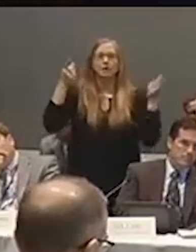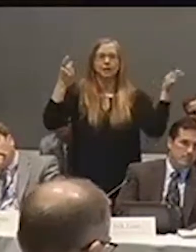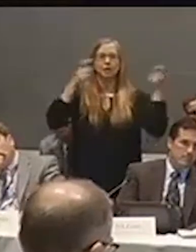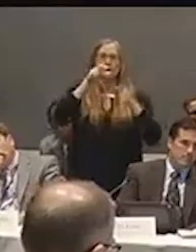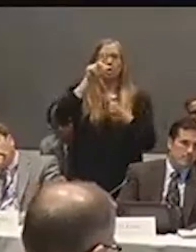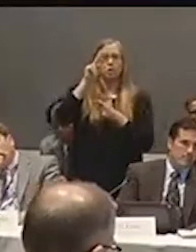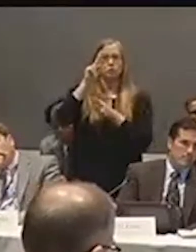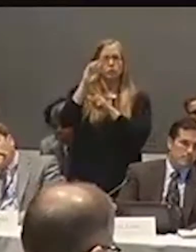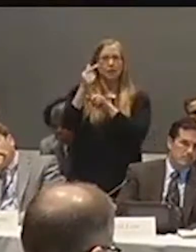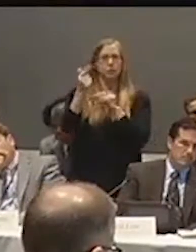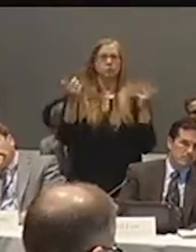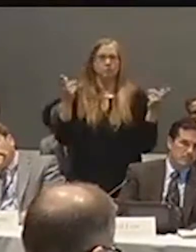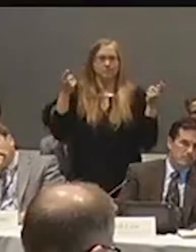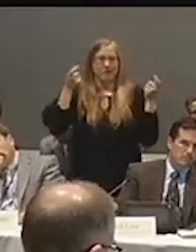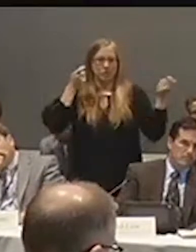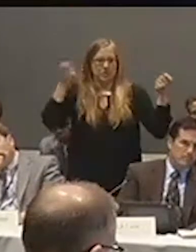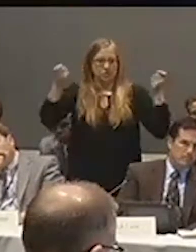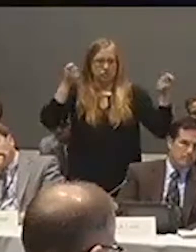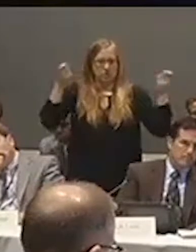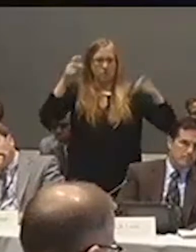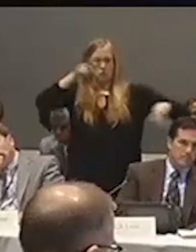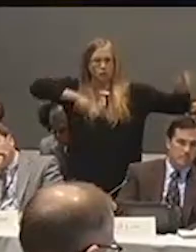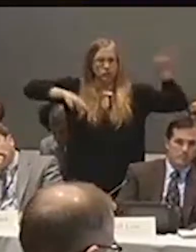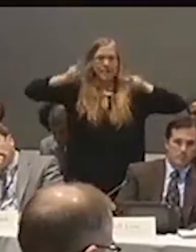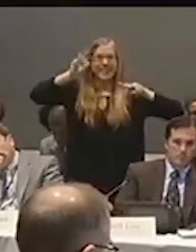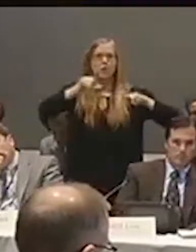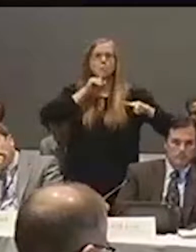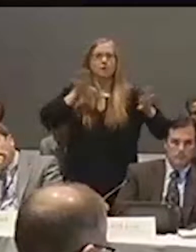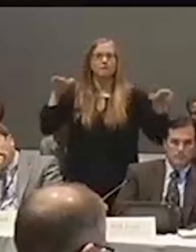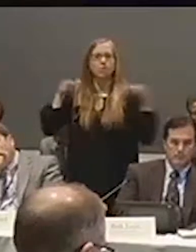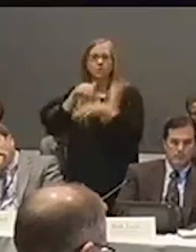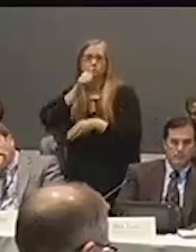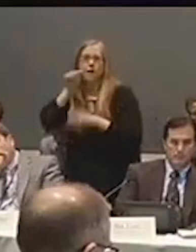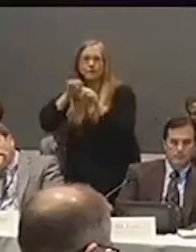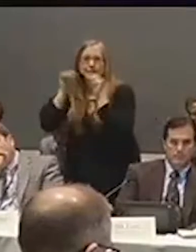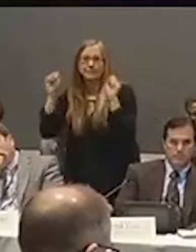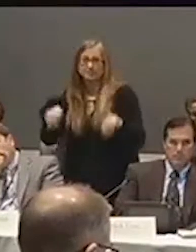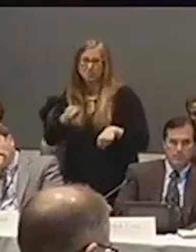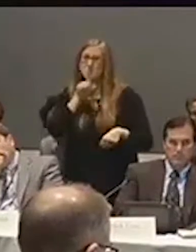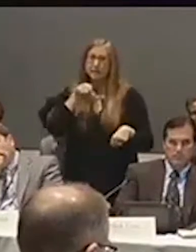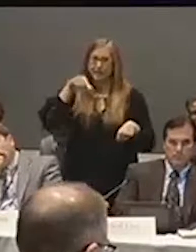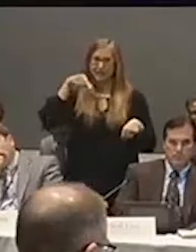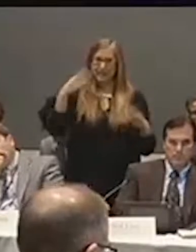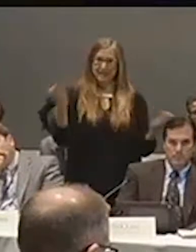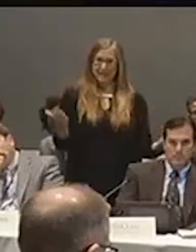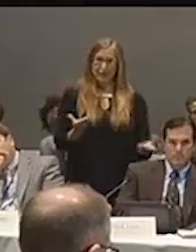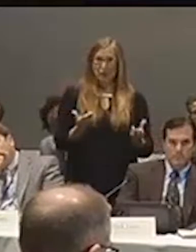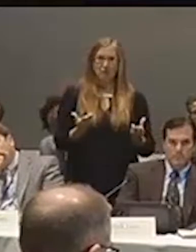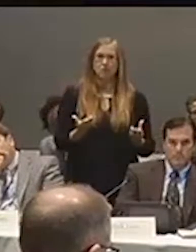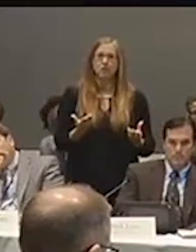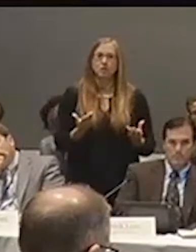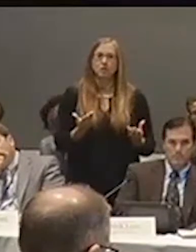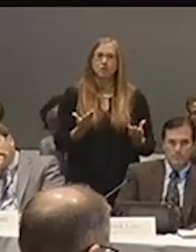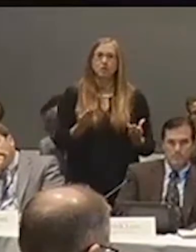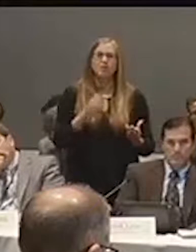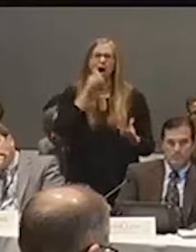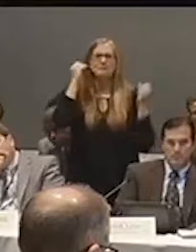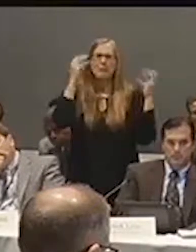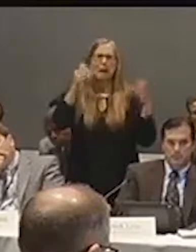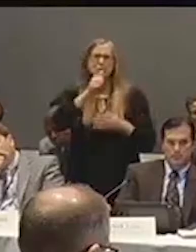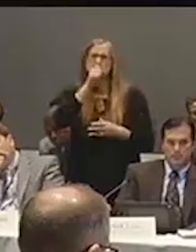owned systems. In this country, there's actually a very small minority of investor-owned, or what we call privately